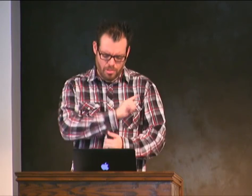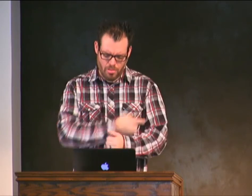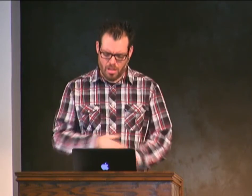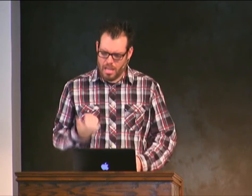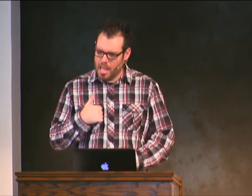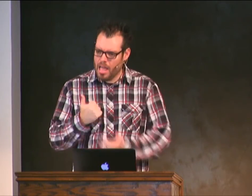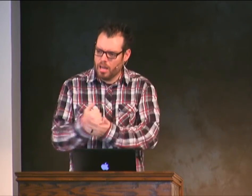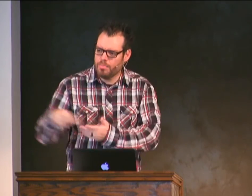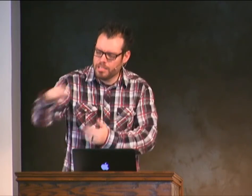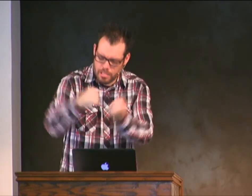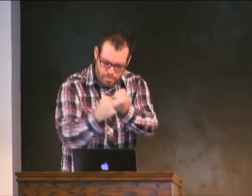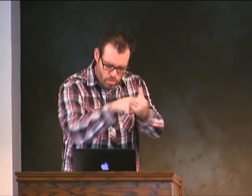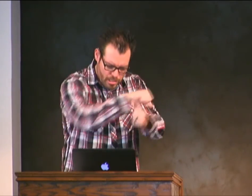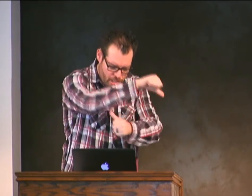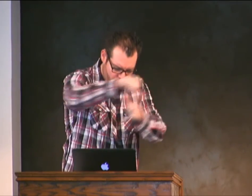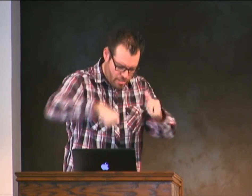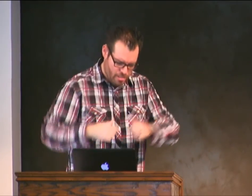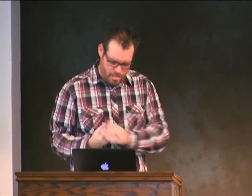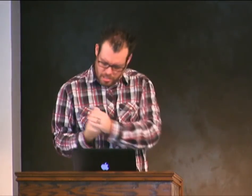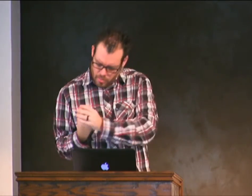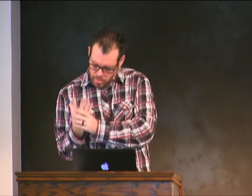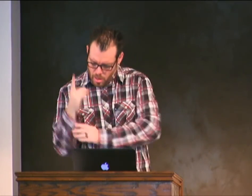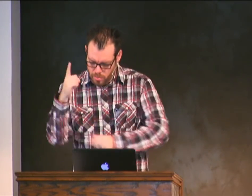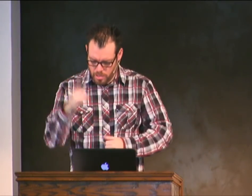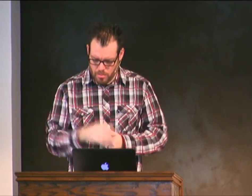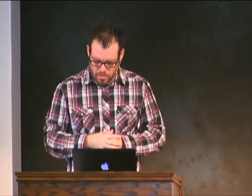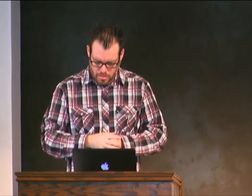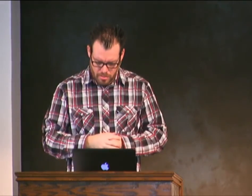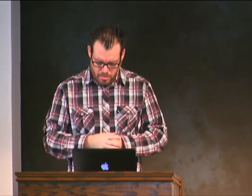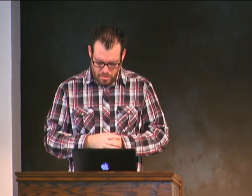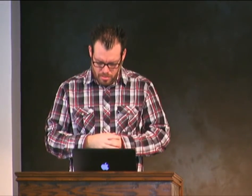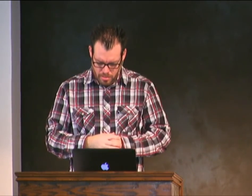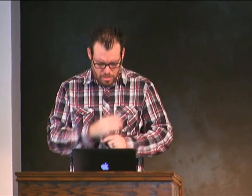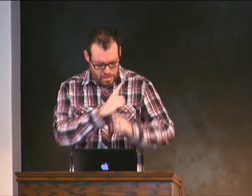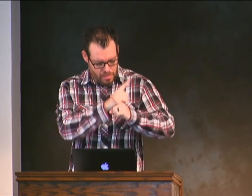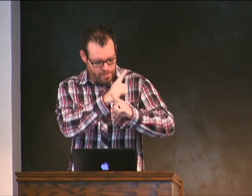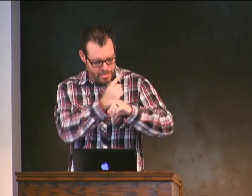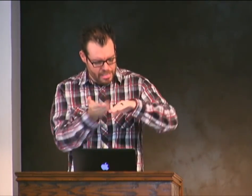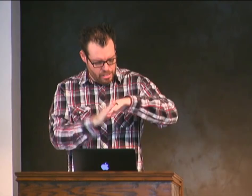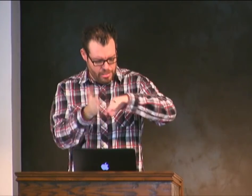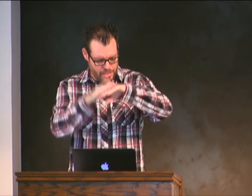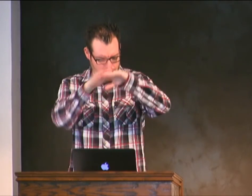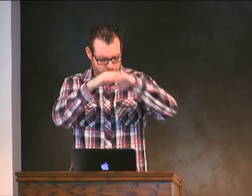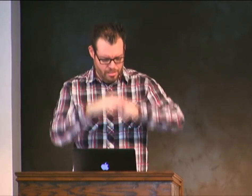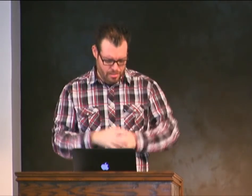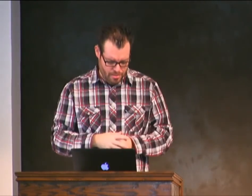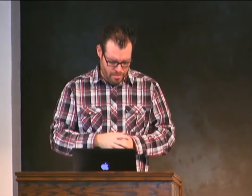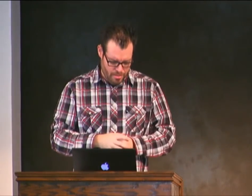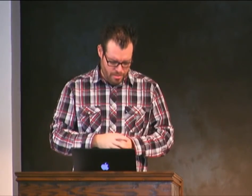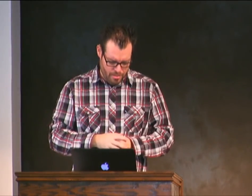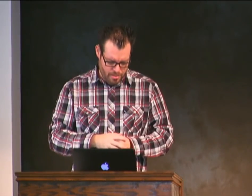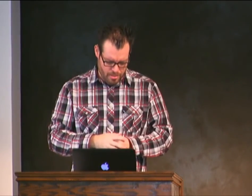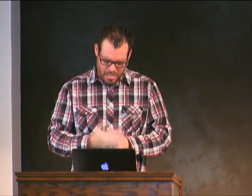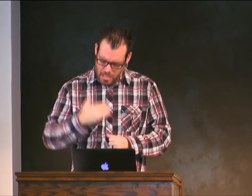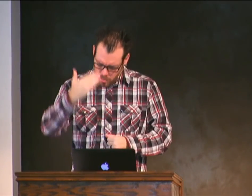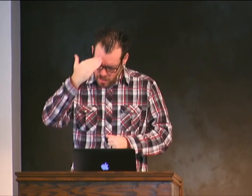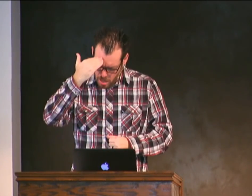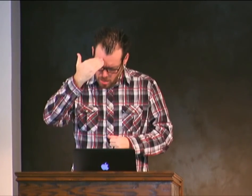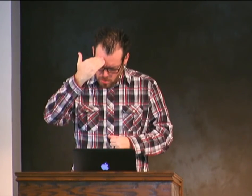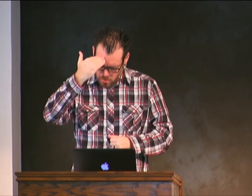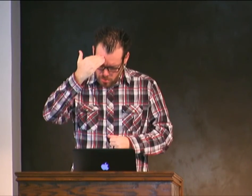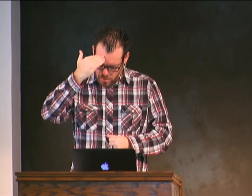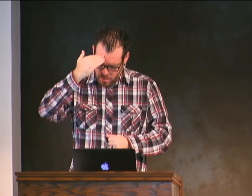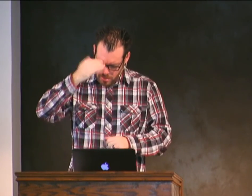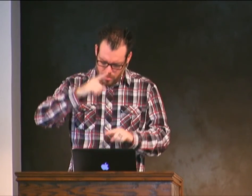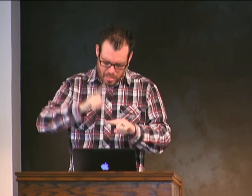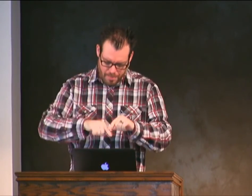Help us become strong. Help us support each other so we grow in you. Our defense increases. As we